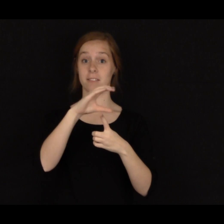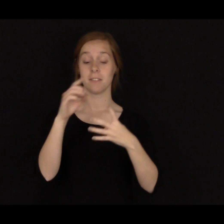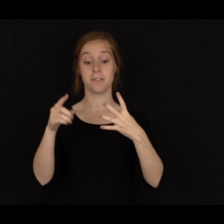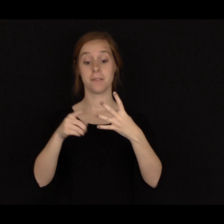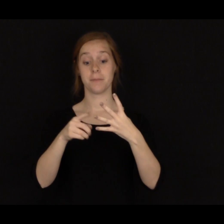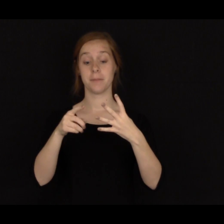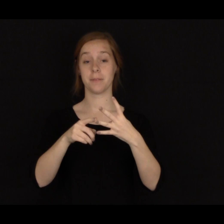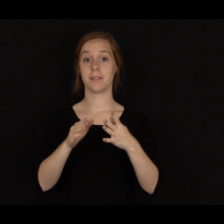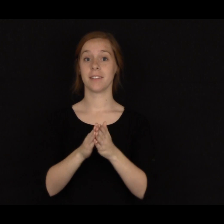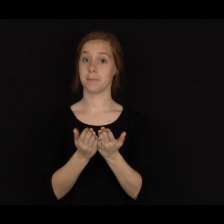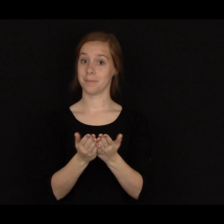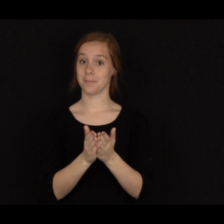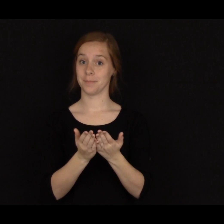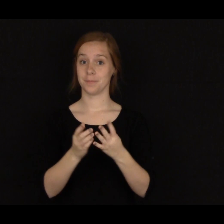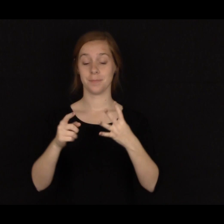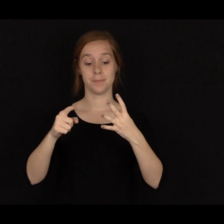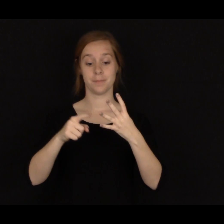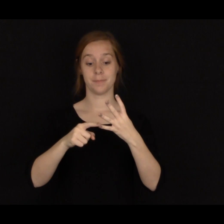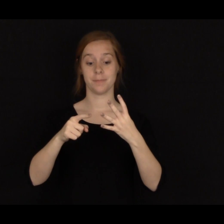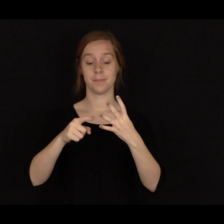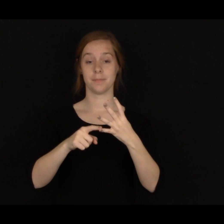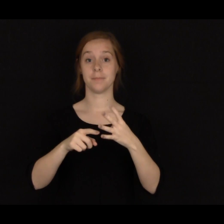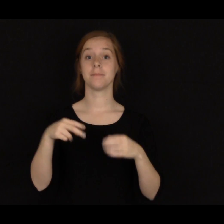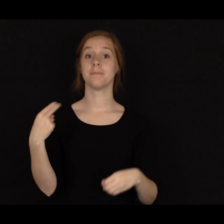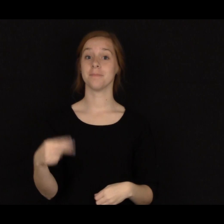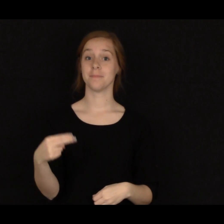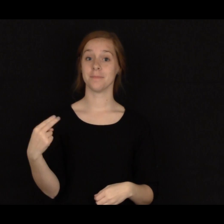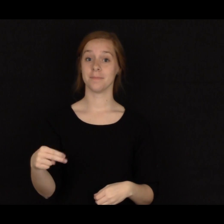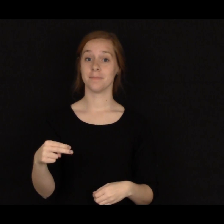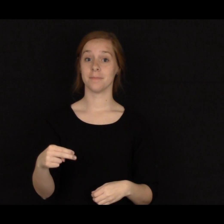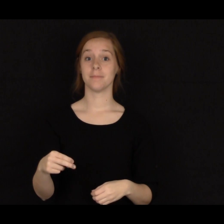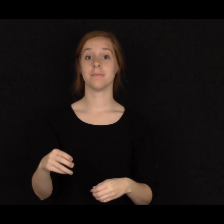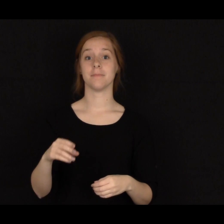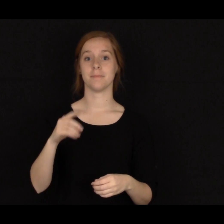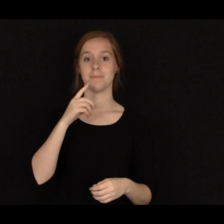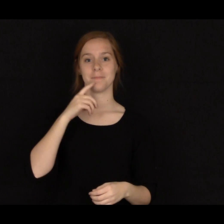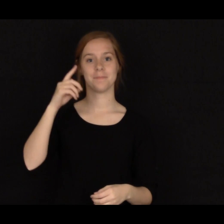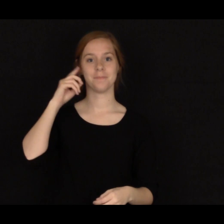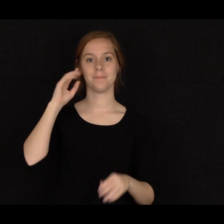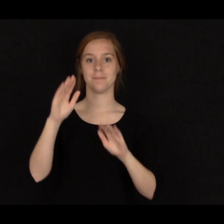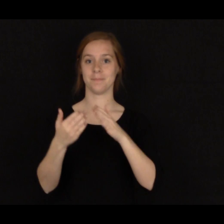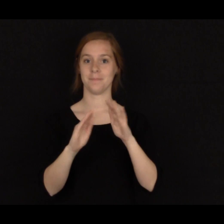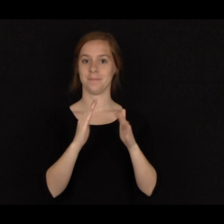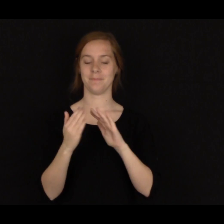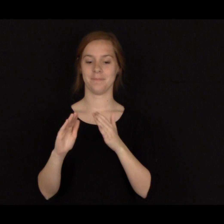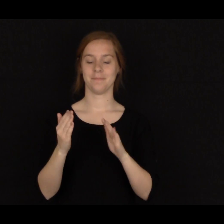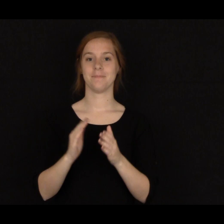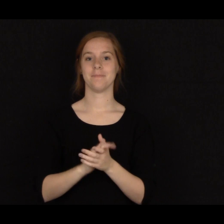culture, literature, and history of the deaf community.